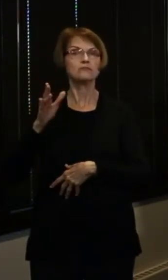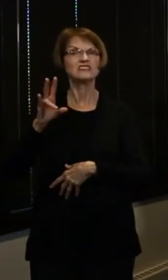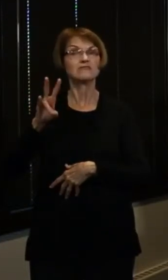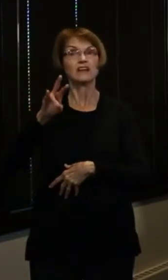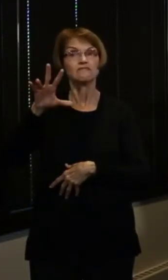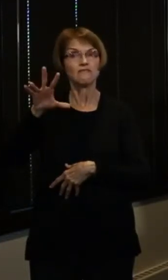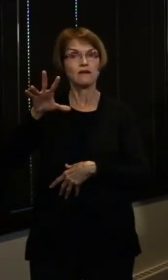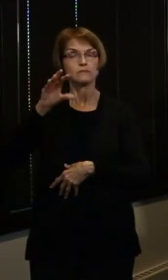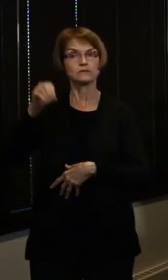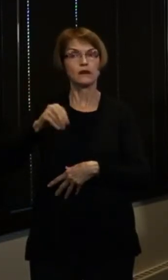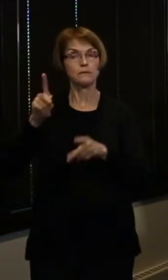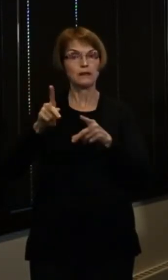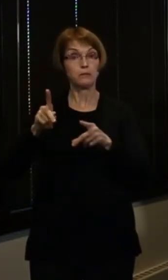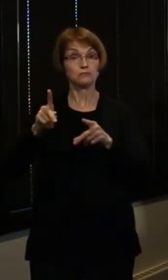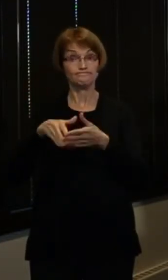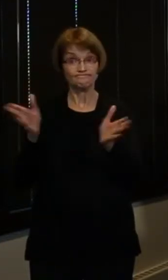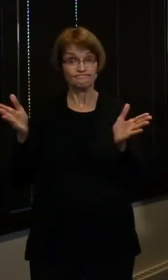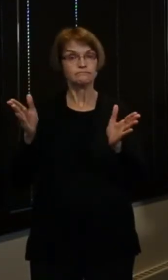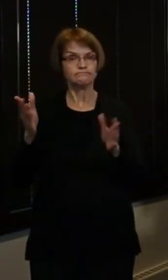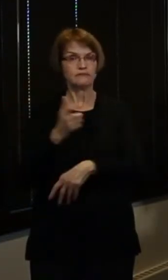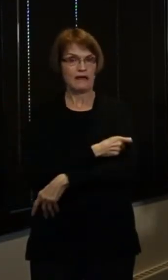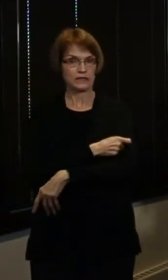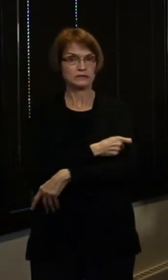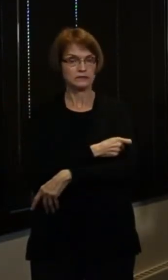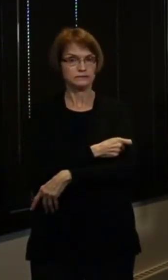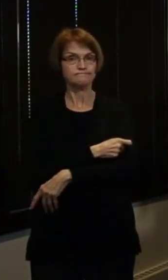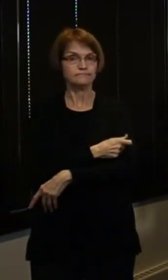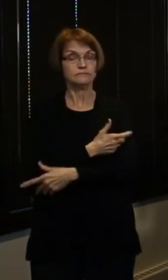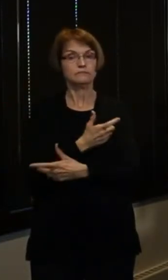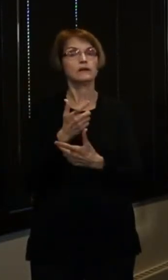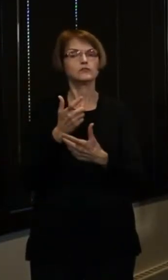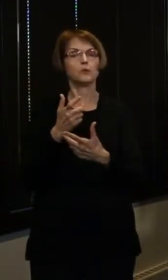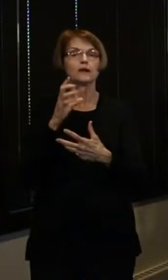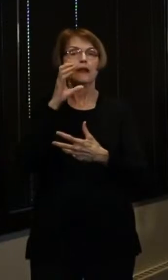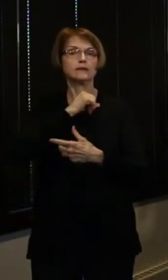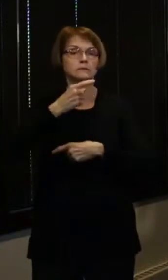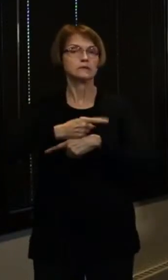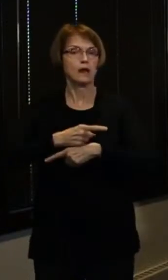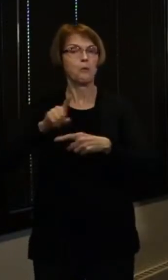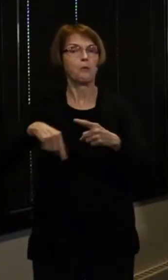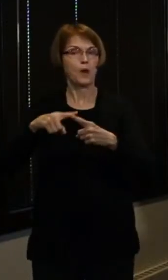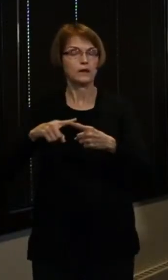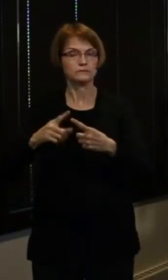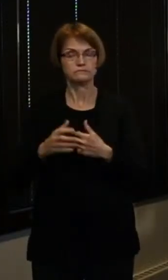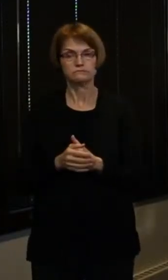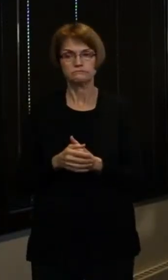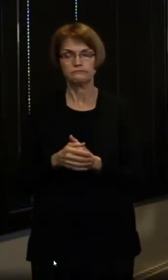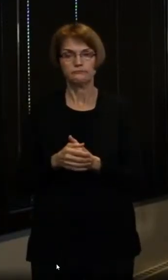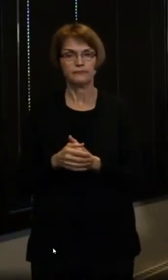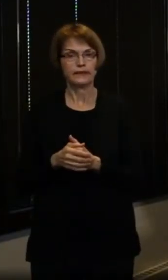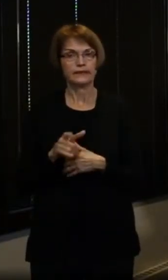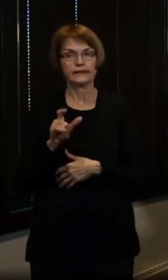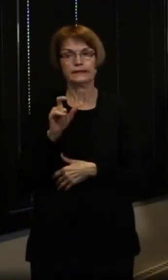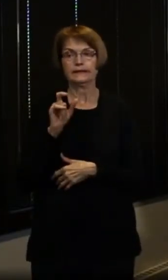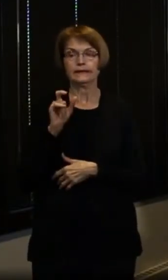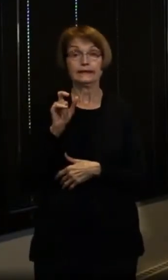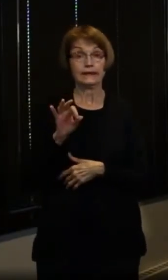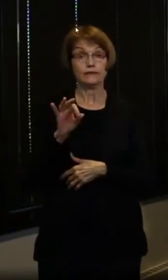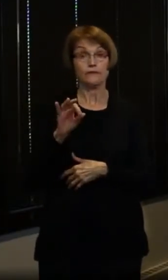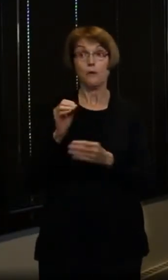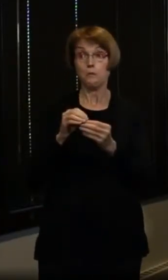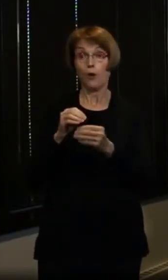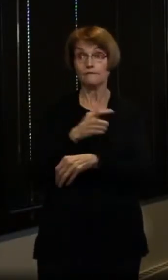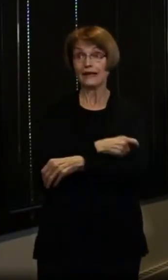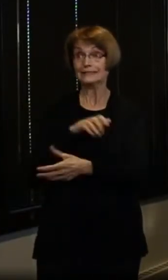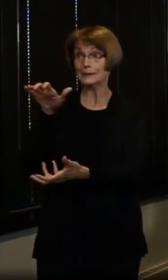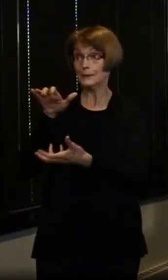come up with an estimate for a date. Now again, these are all dependent upon the rate. So if the rate goes up, the date moves up. If the